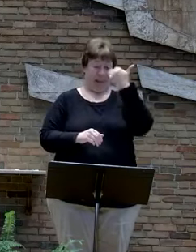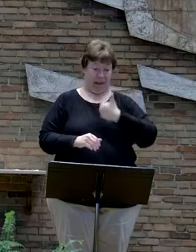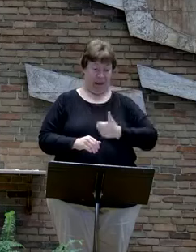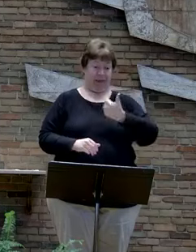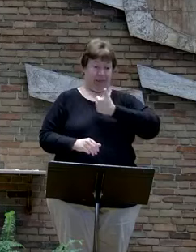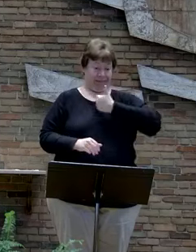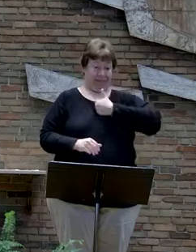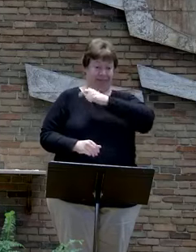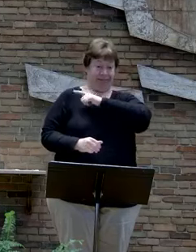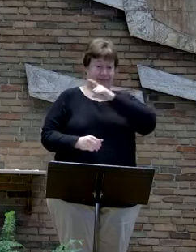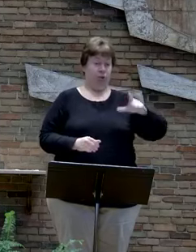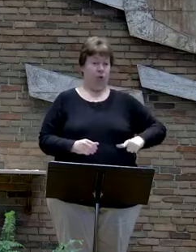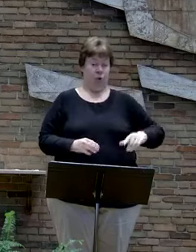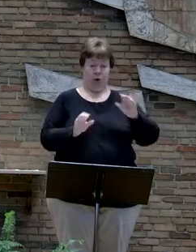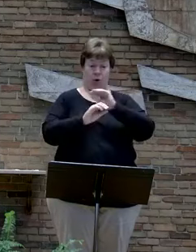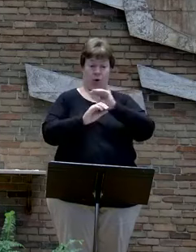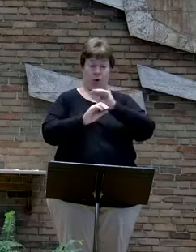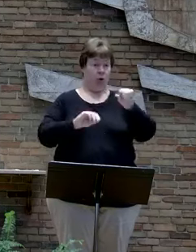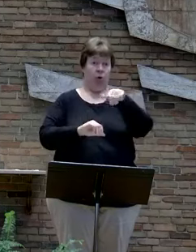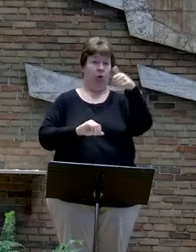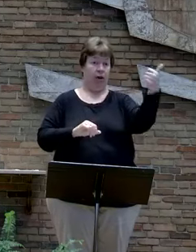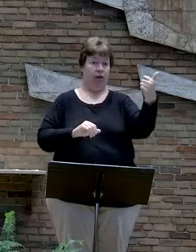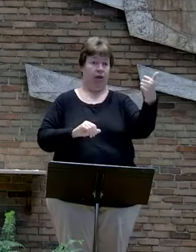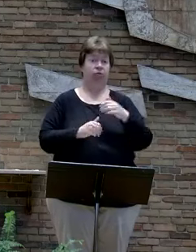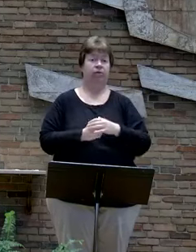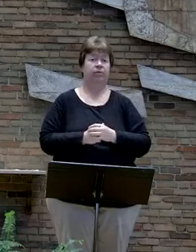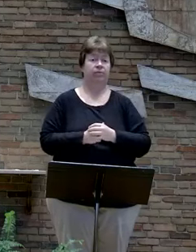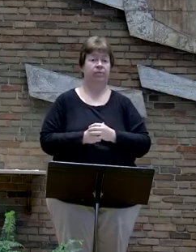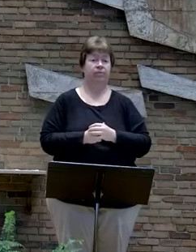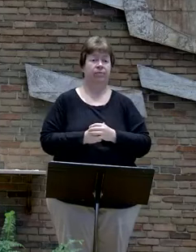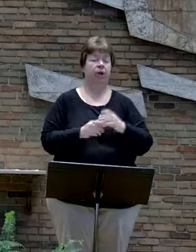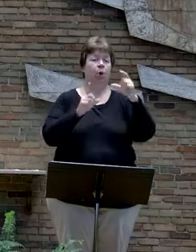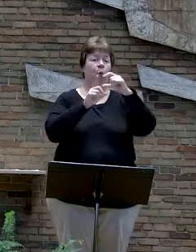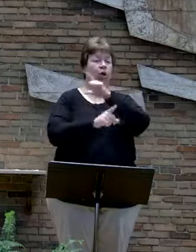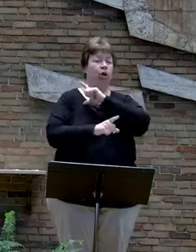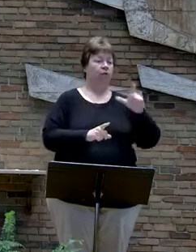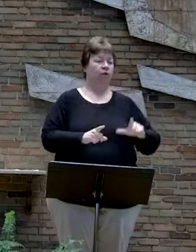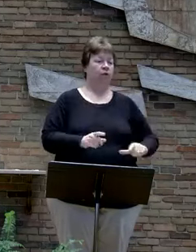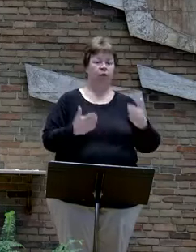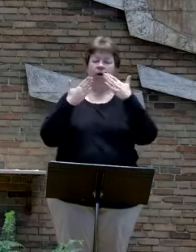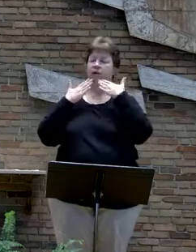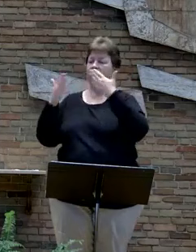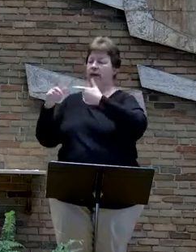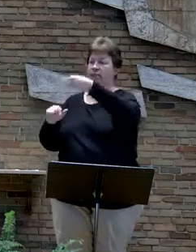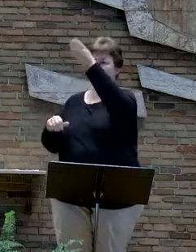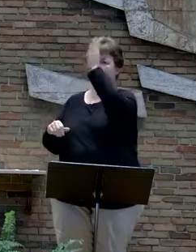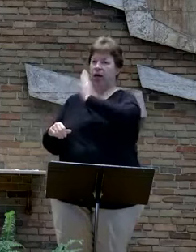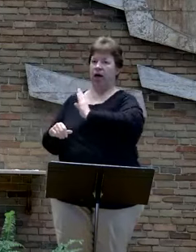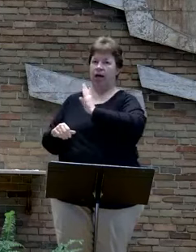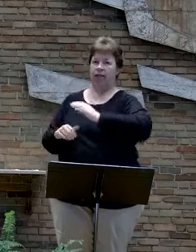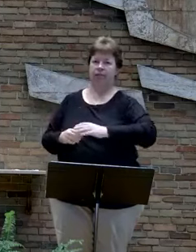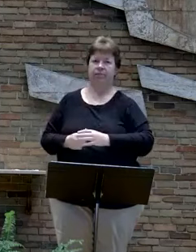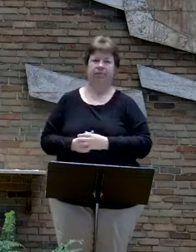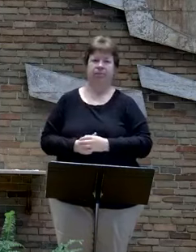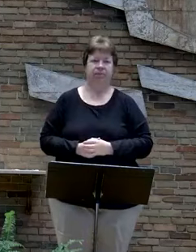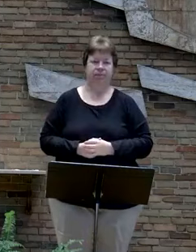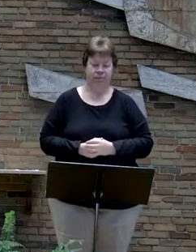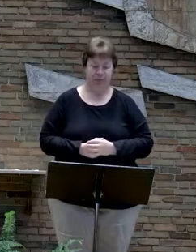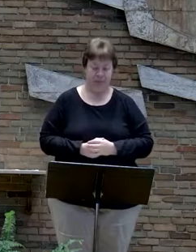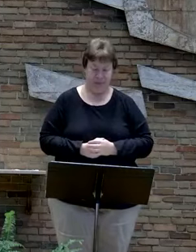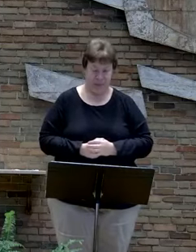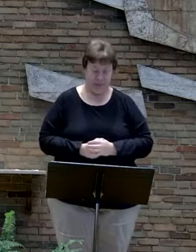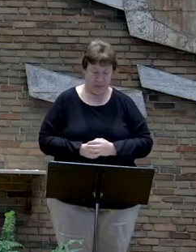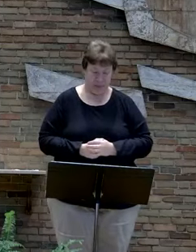the Lord, there is no other. The word of the Lord. Thanks be to God.